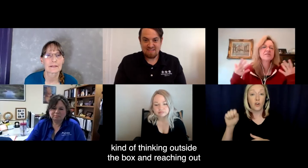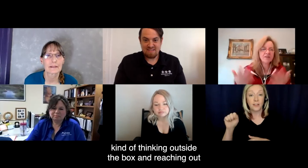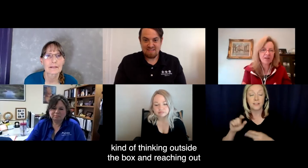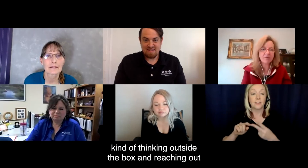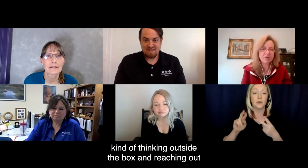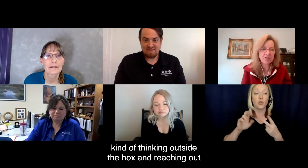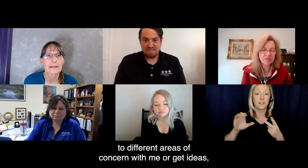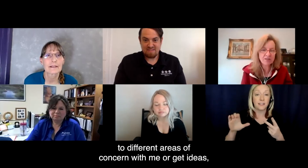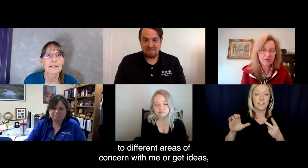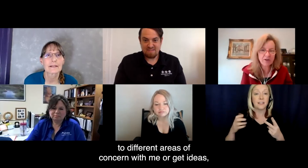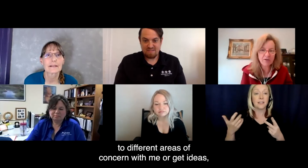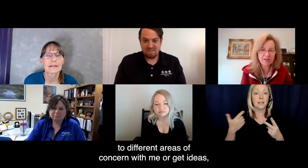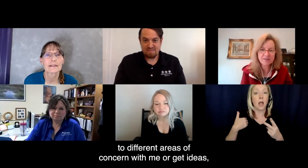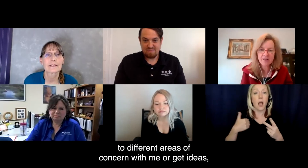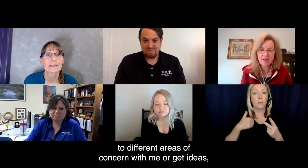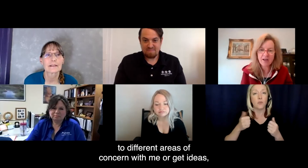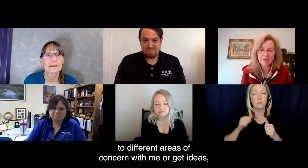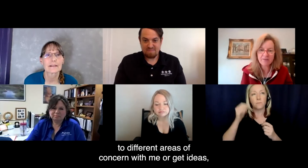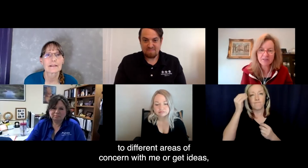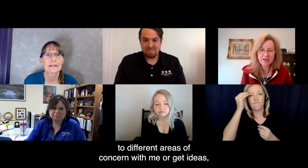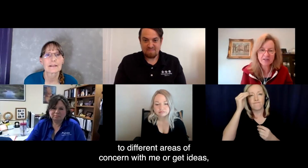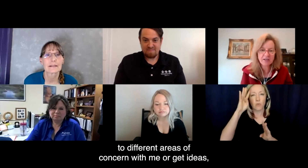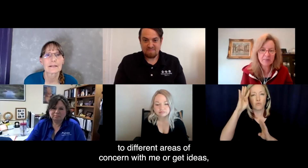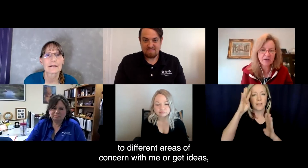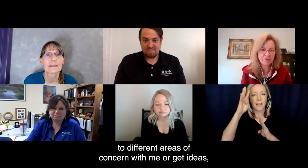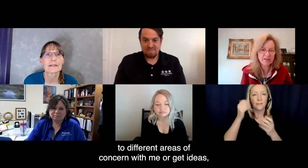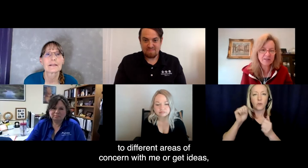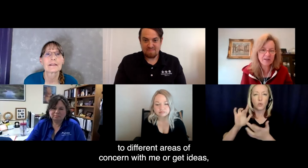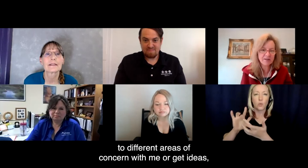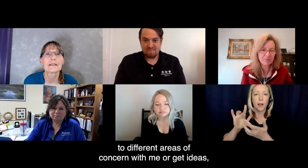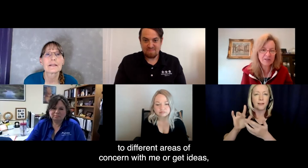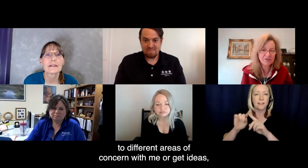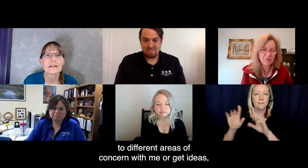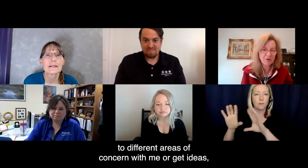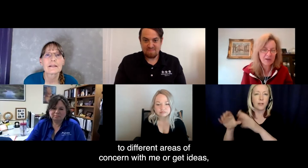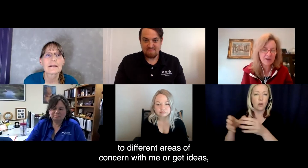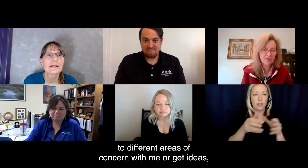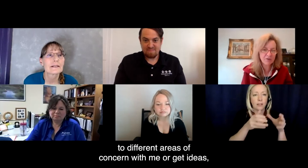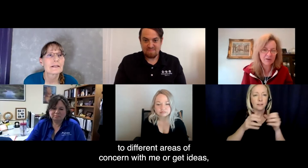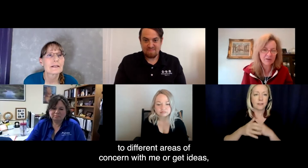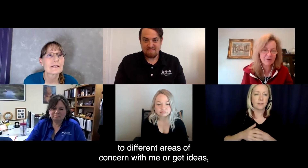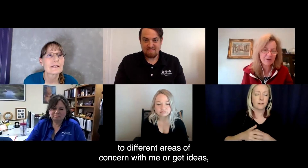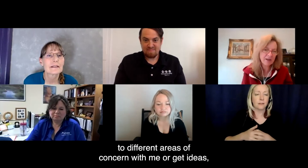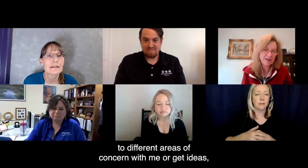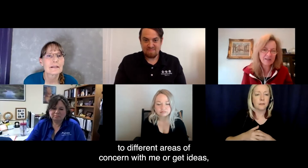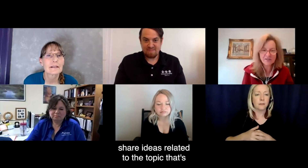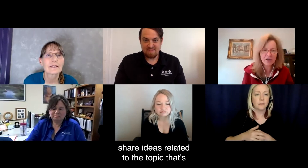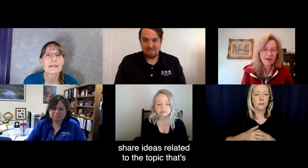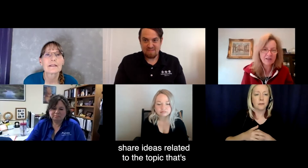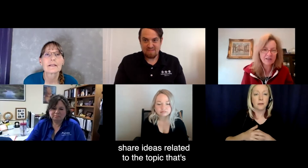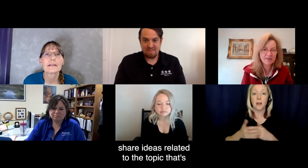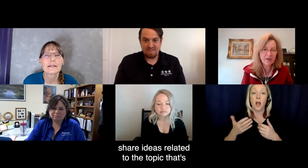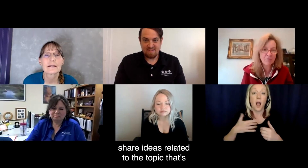box and reaching out to different areas. I'd love to talk to anybody who'd like to brainstorm with me or get ideas,